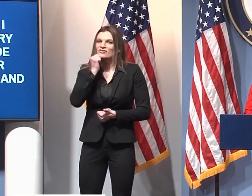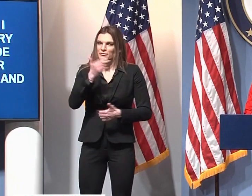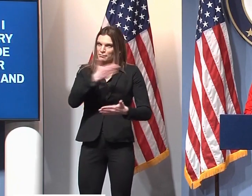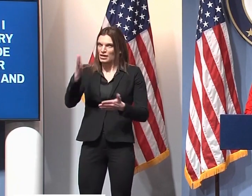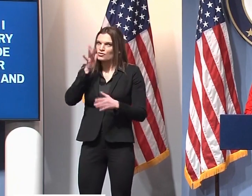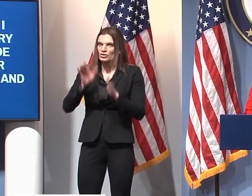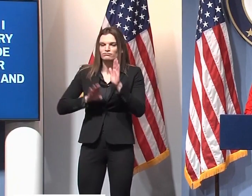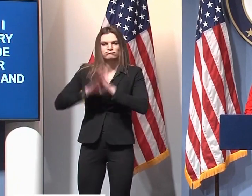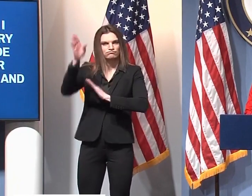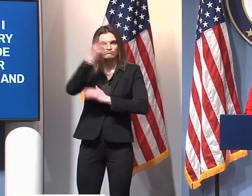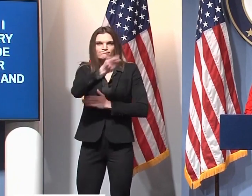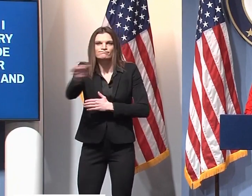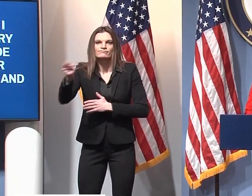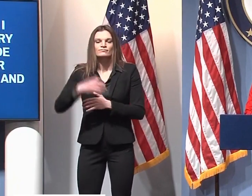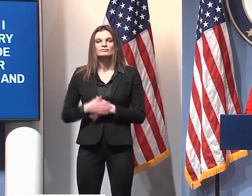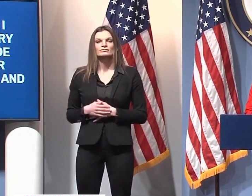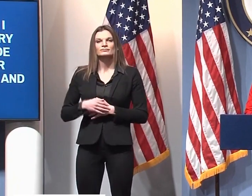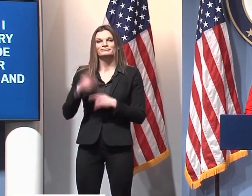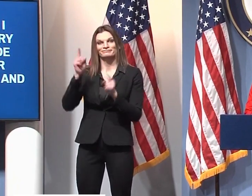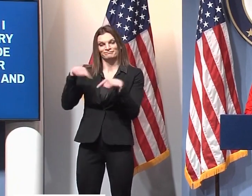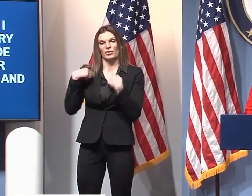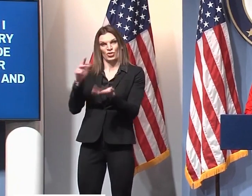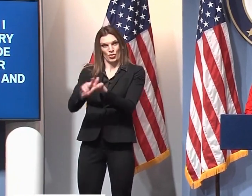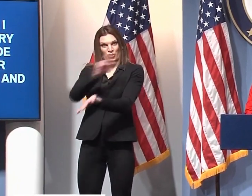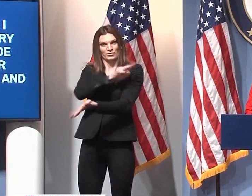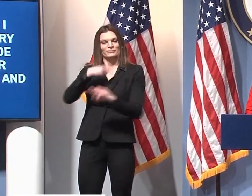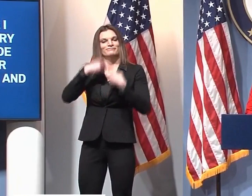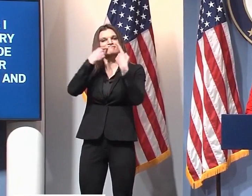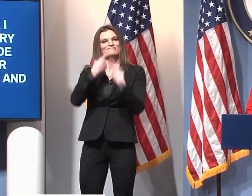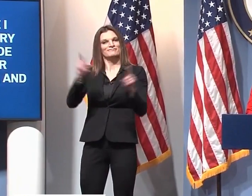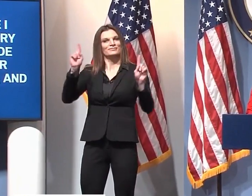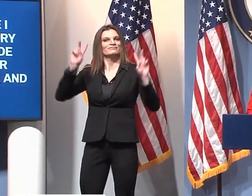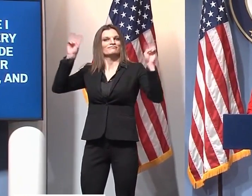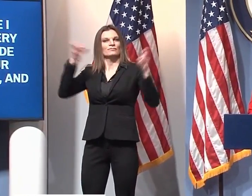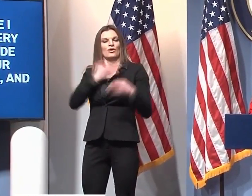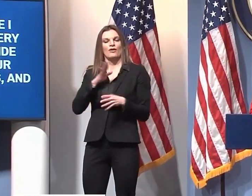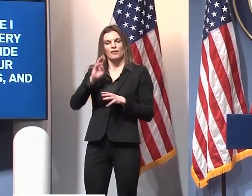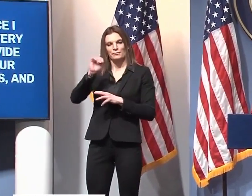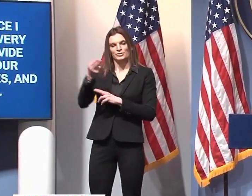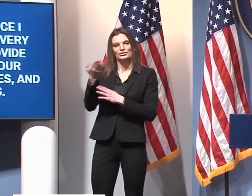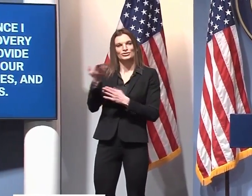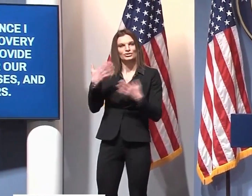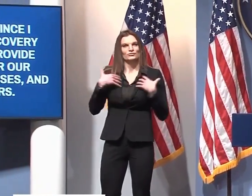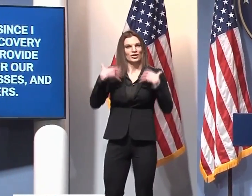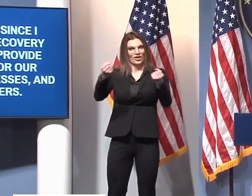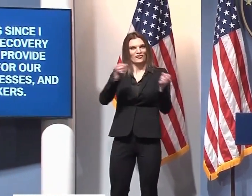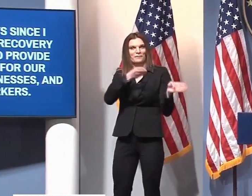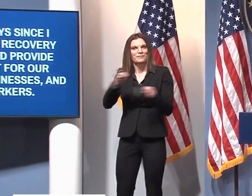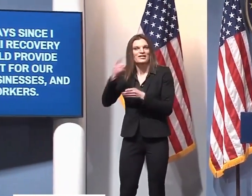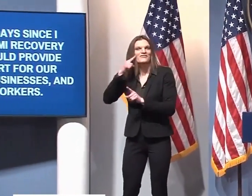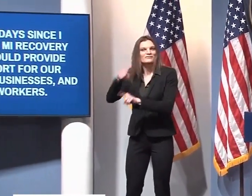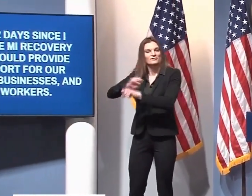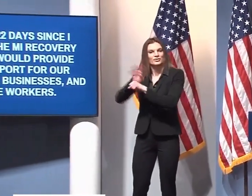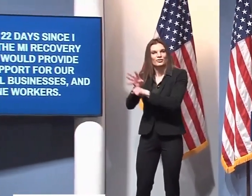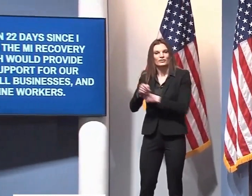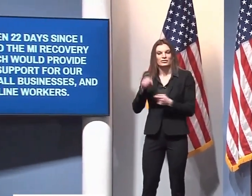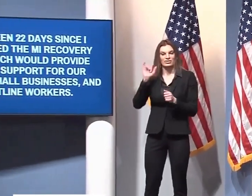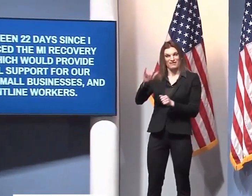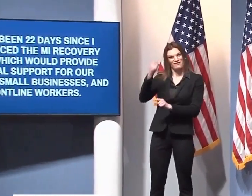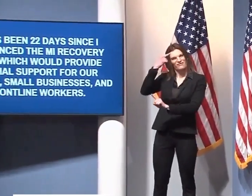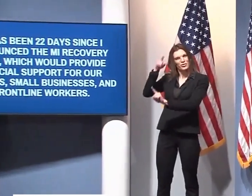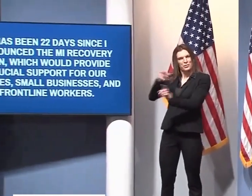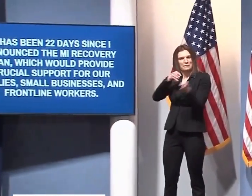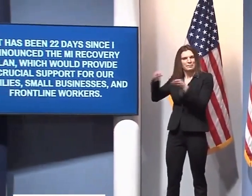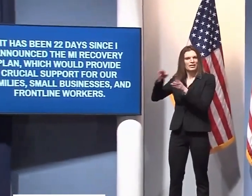the Michigan COVID Recovery Plan. This provides crucial support for our families, small businesses, and